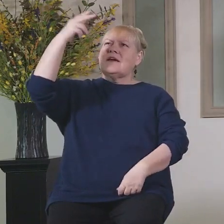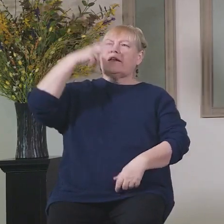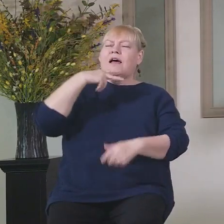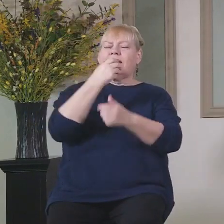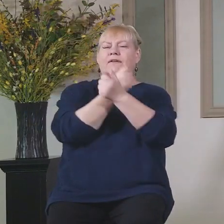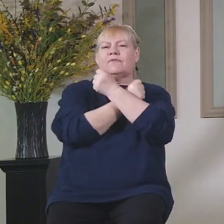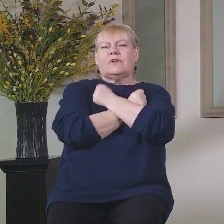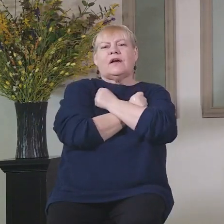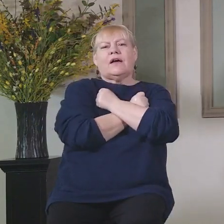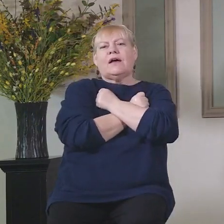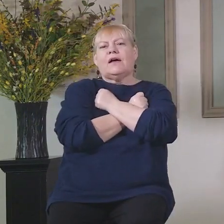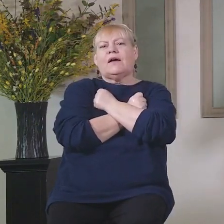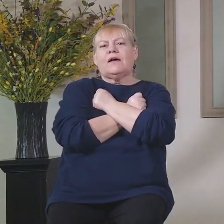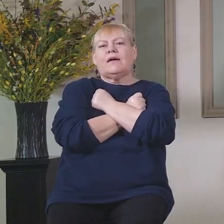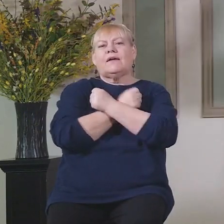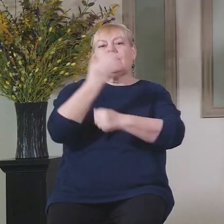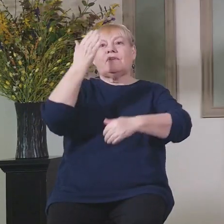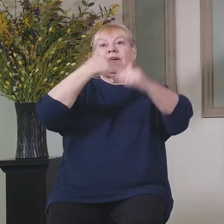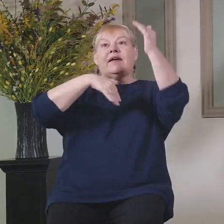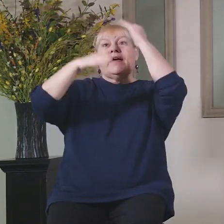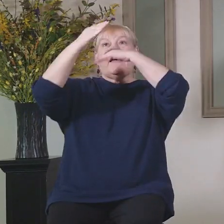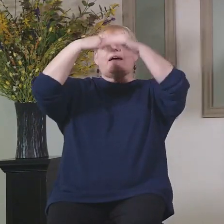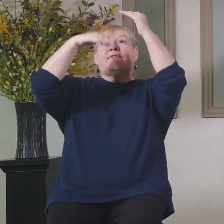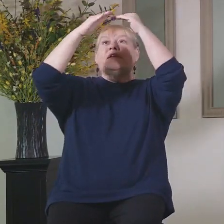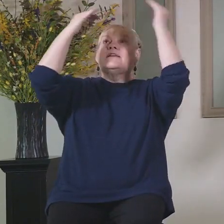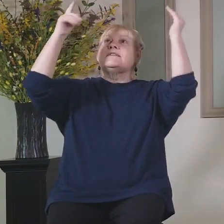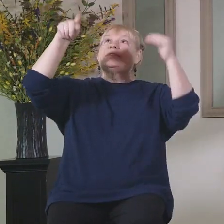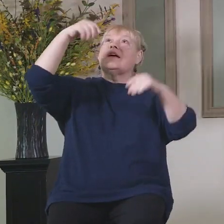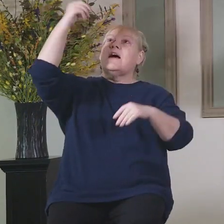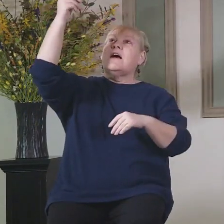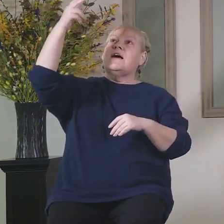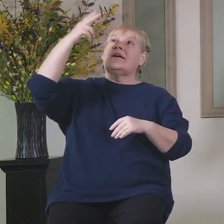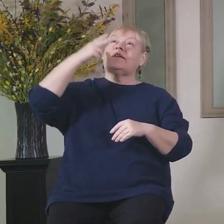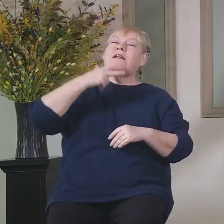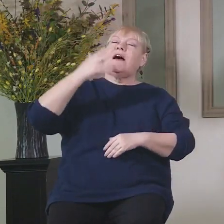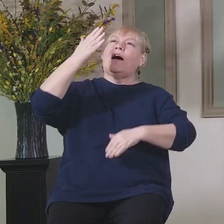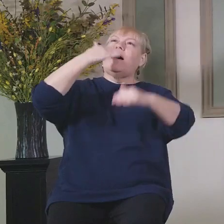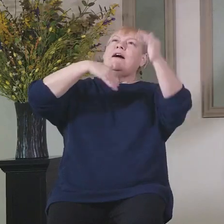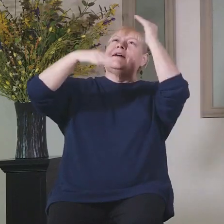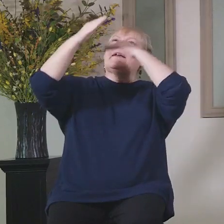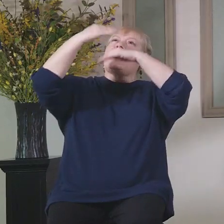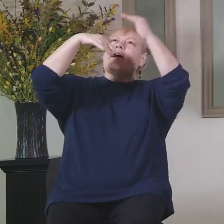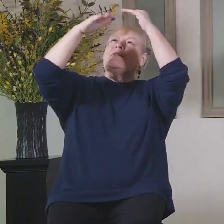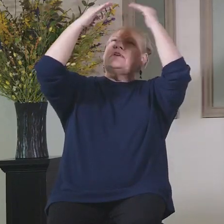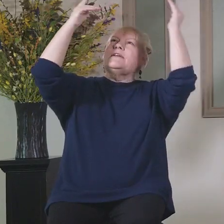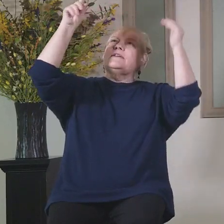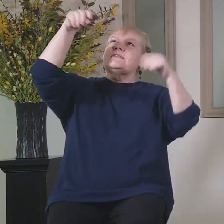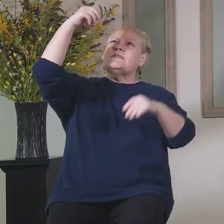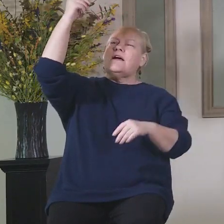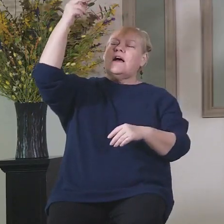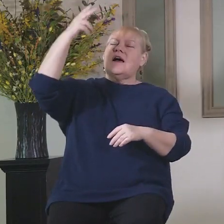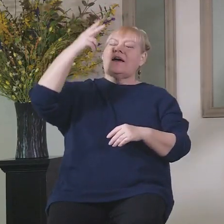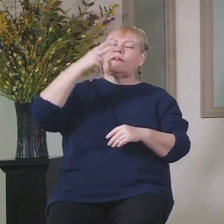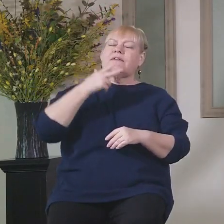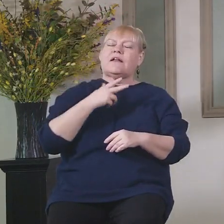sunlight, sunlight of love. Heavenly sunlight, heavenly